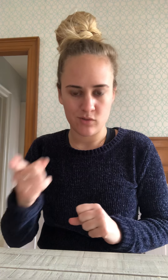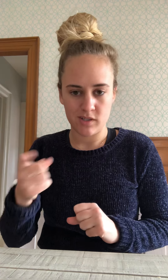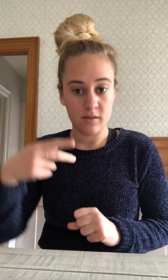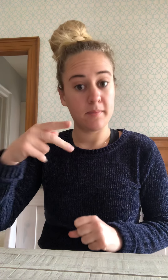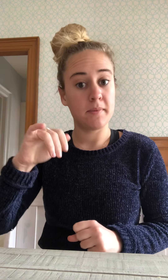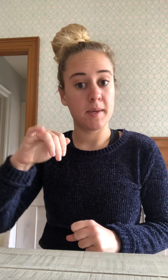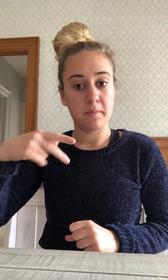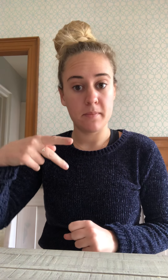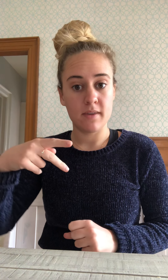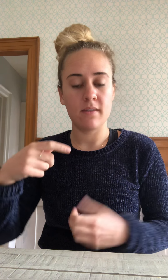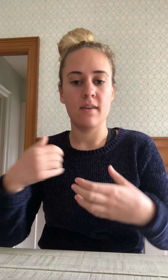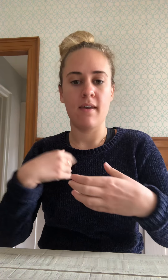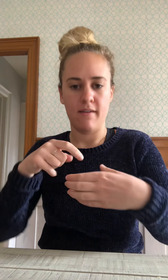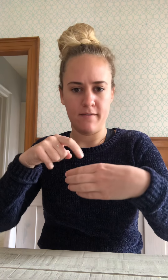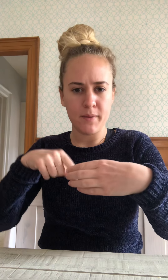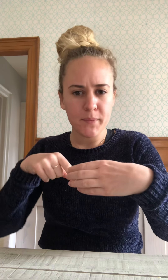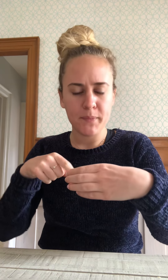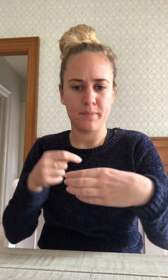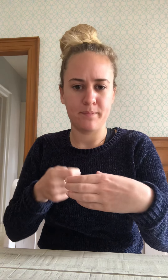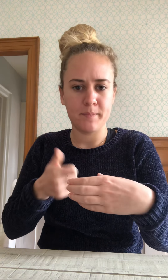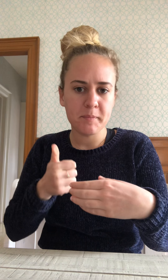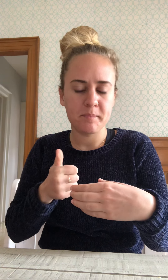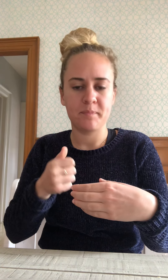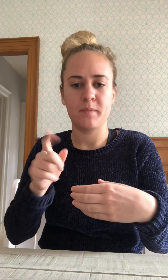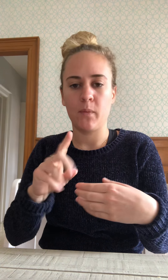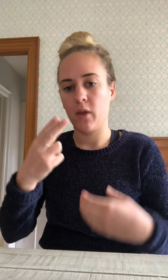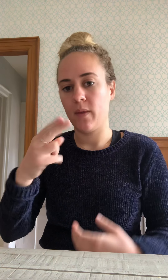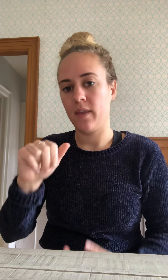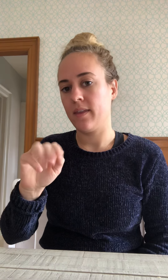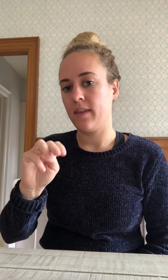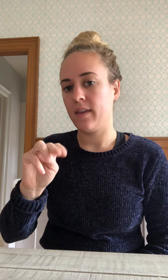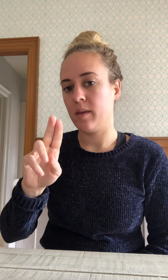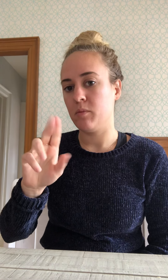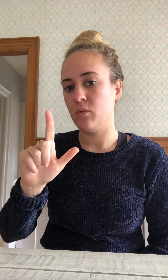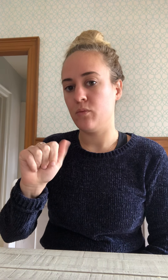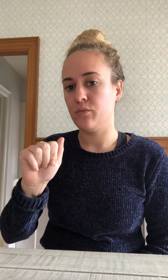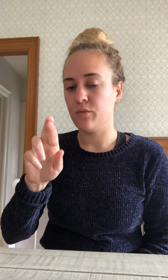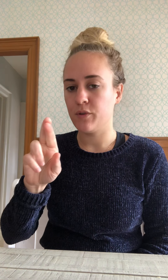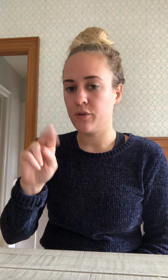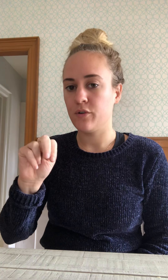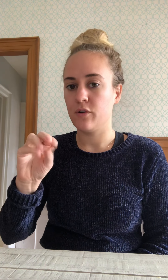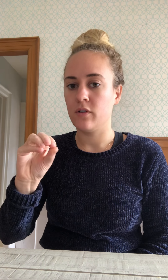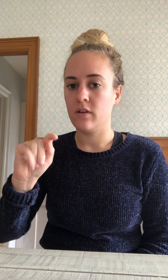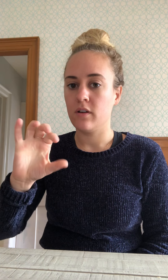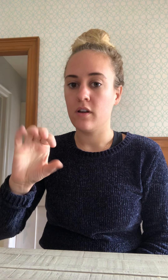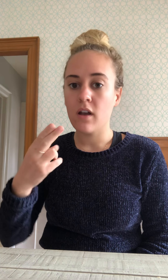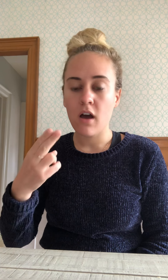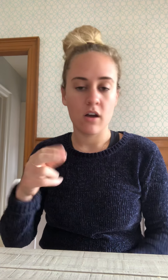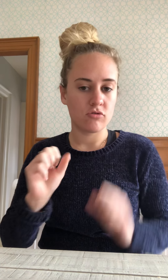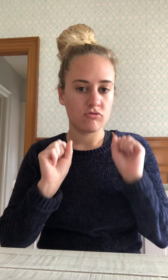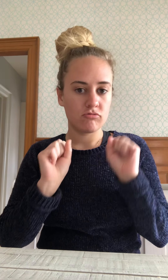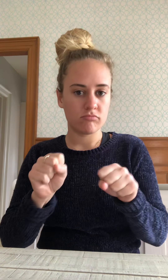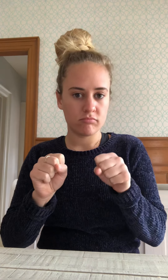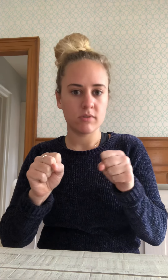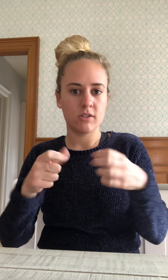PIP has rubbed off at that hamular notch area, and that can be opened up a little bit, and that can sometimes solve the entire